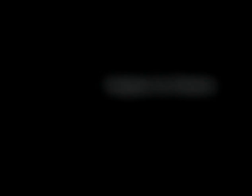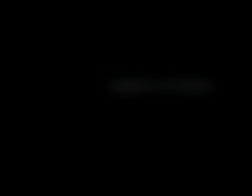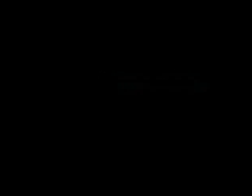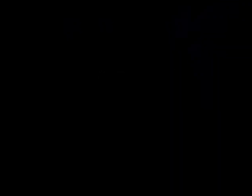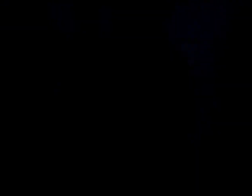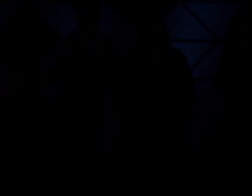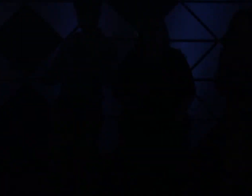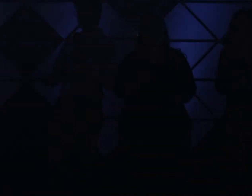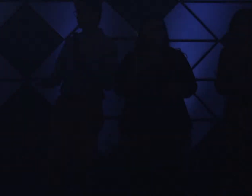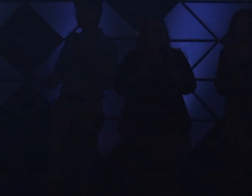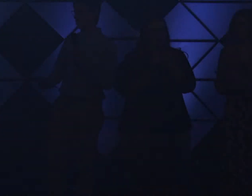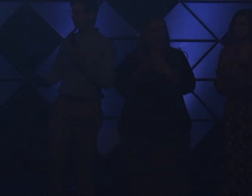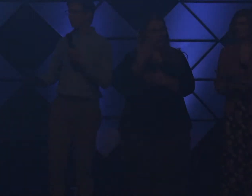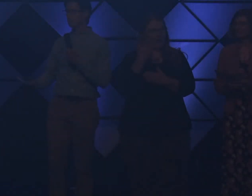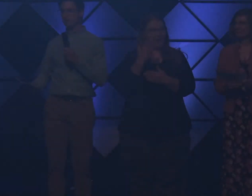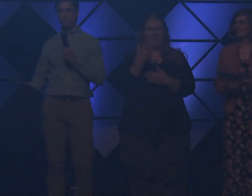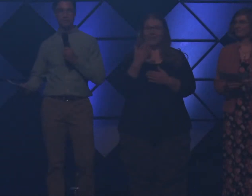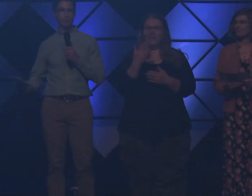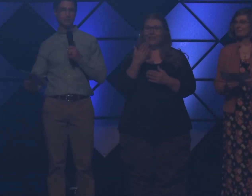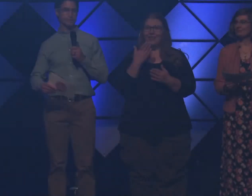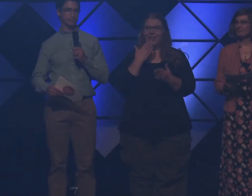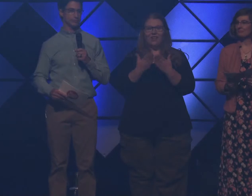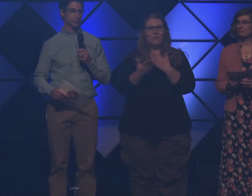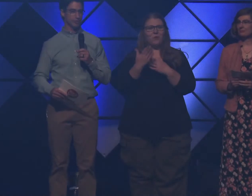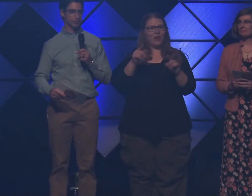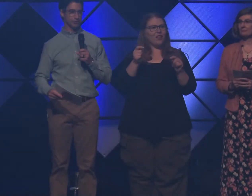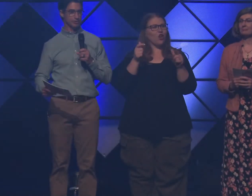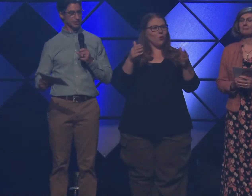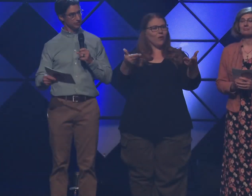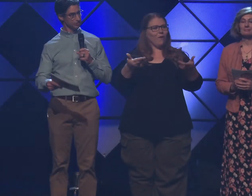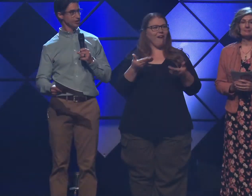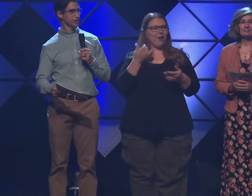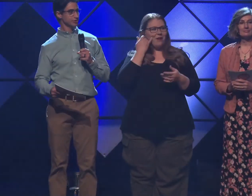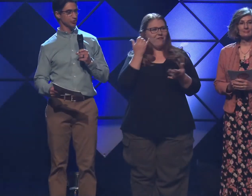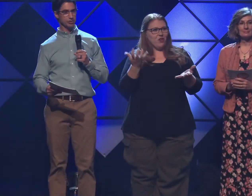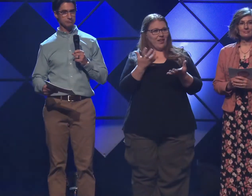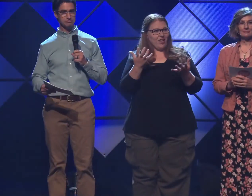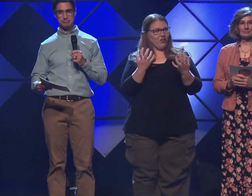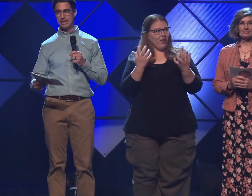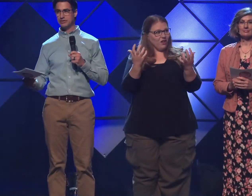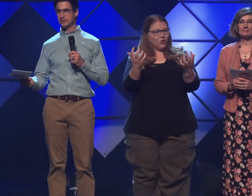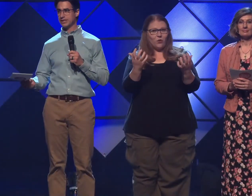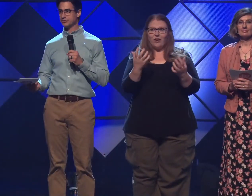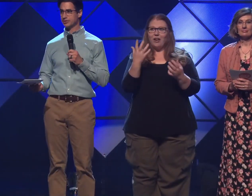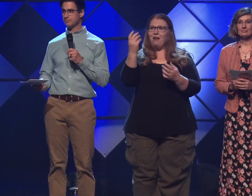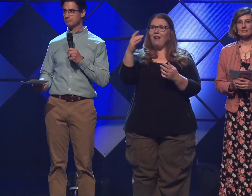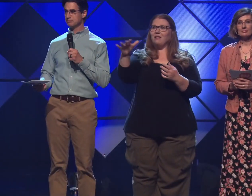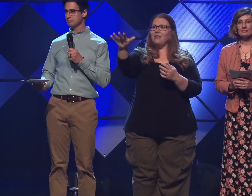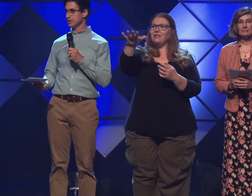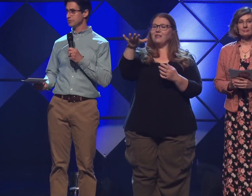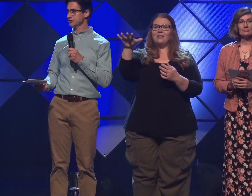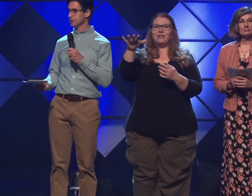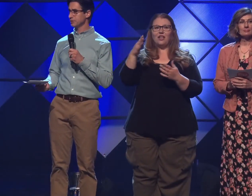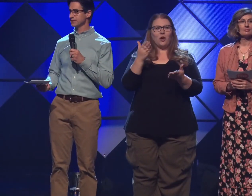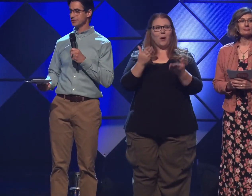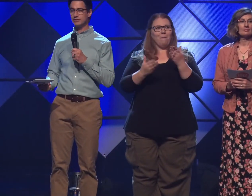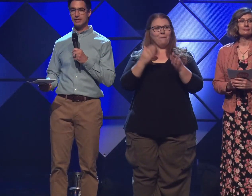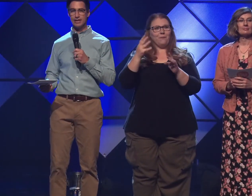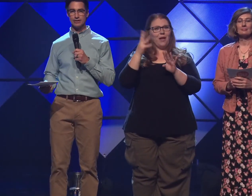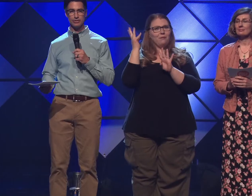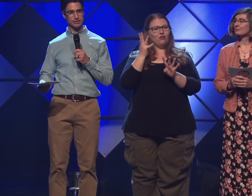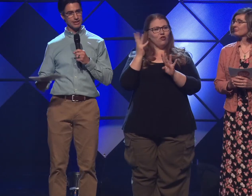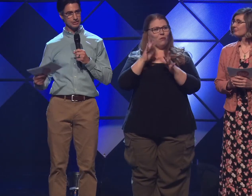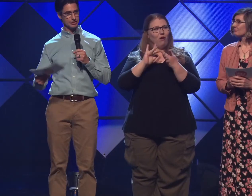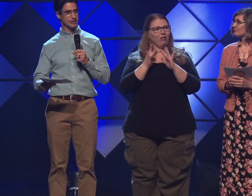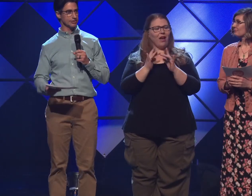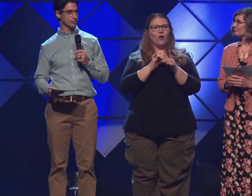Well, good morning. We just want to offer you a quick welcome, whether you're here in the auditorium, out in the atrium, maybe streaming us online,